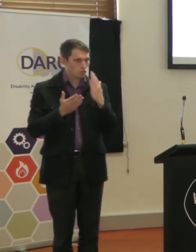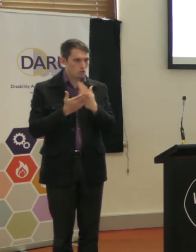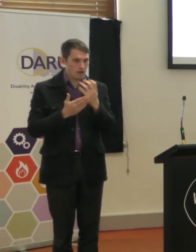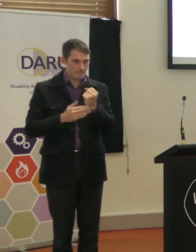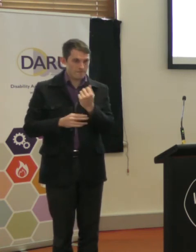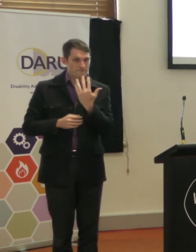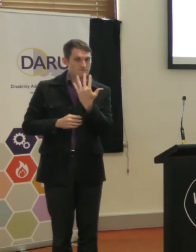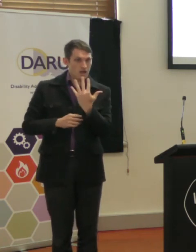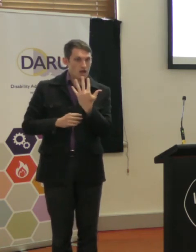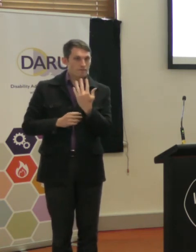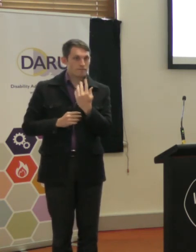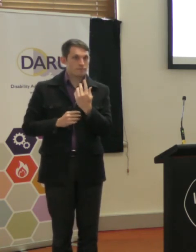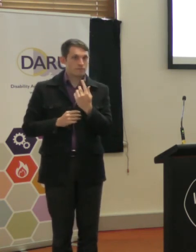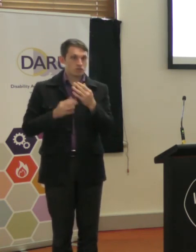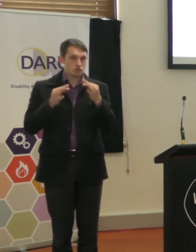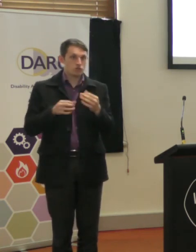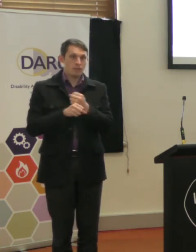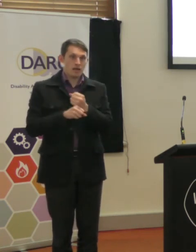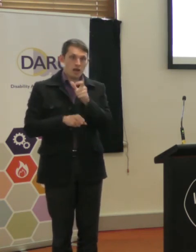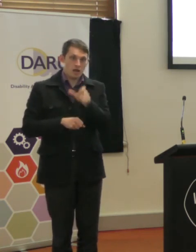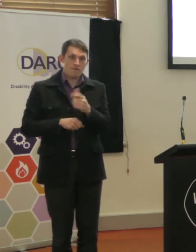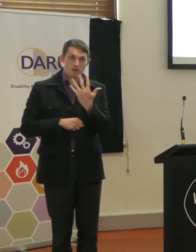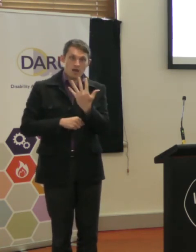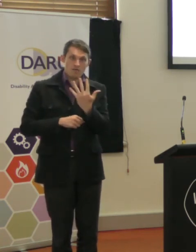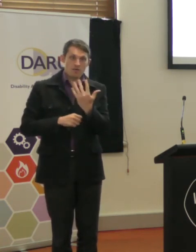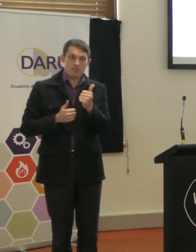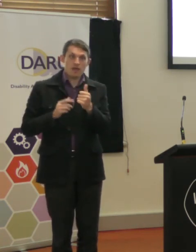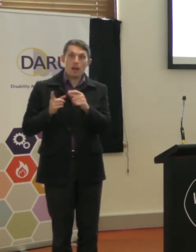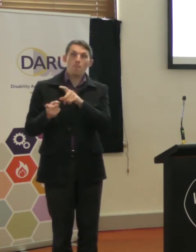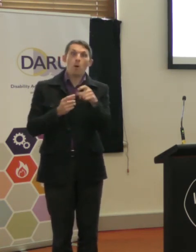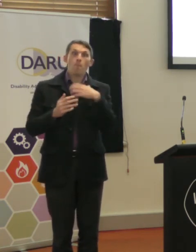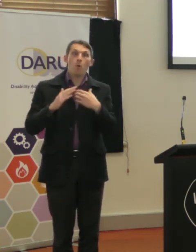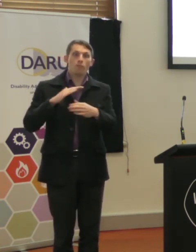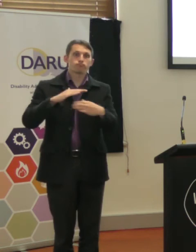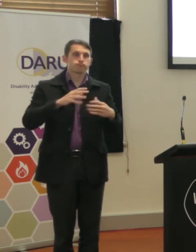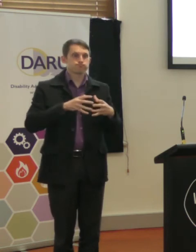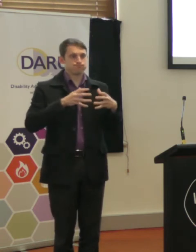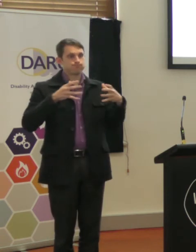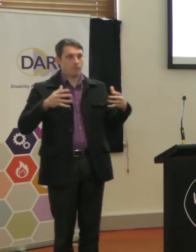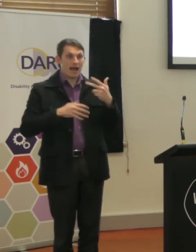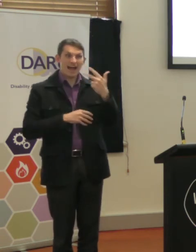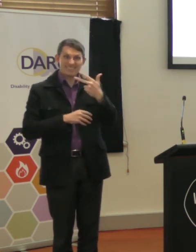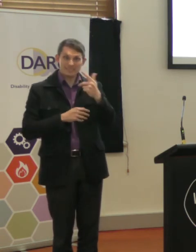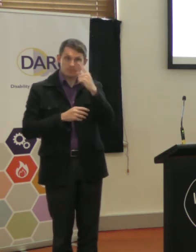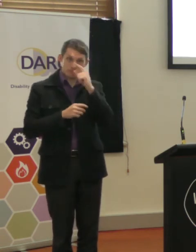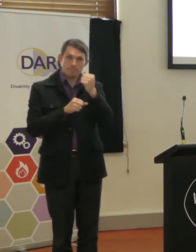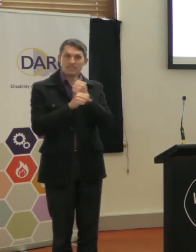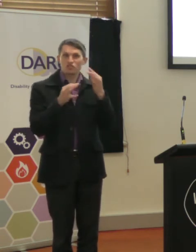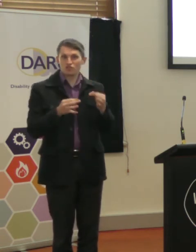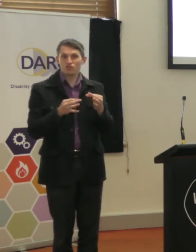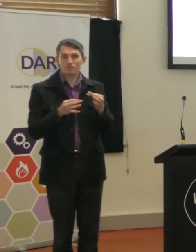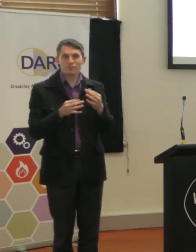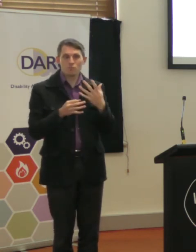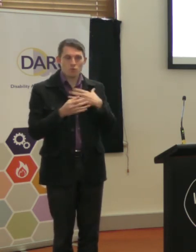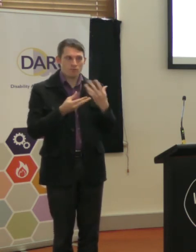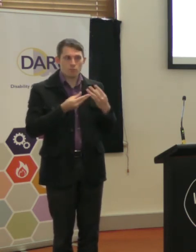5 independent decision makers to I think 18 relatively recently. That said, the scheme will sort